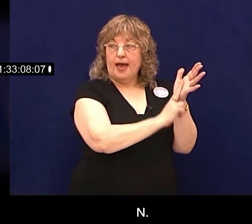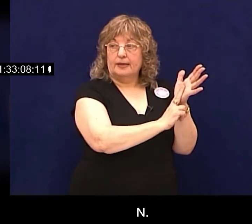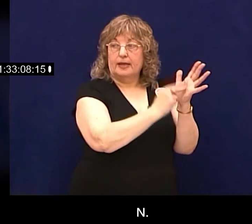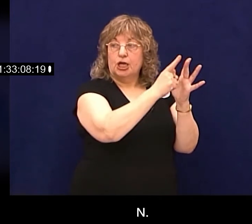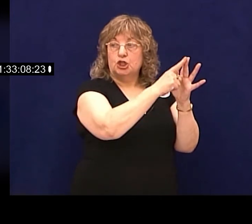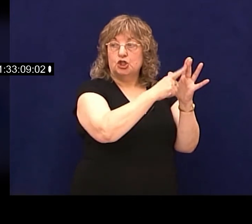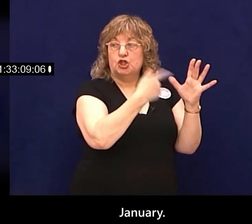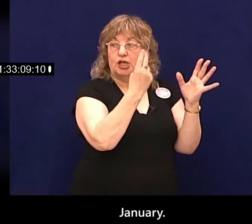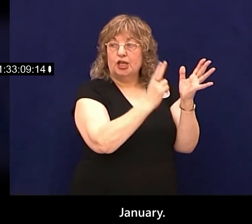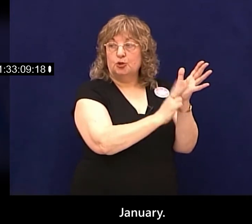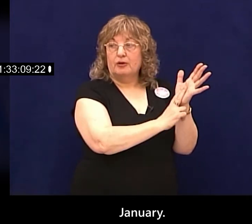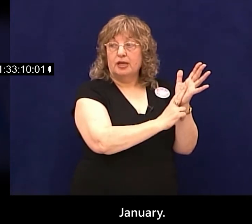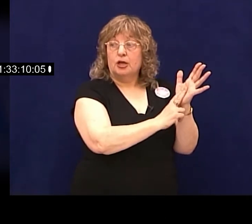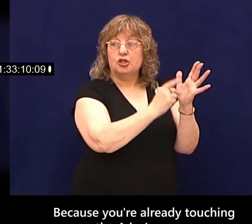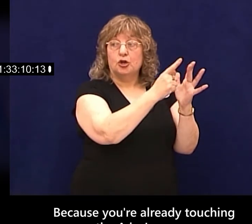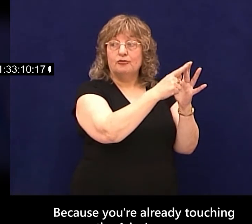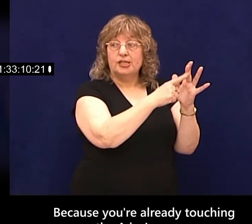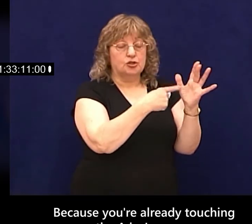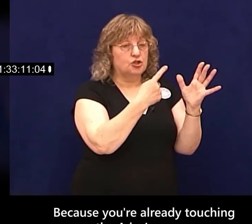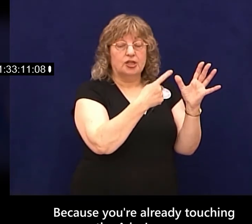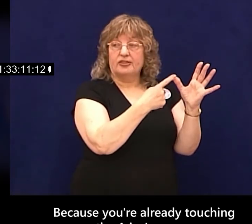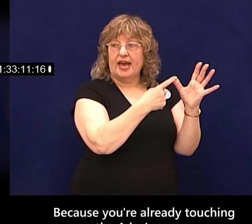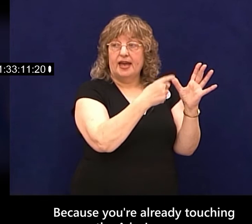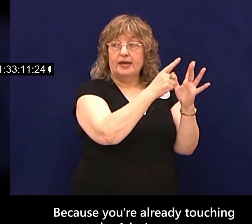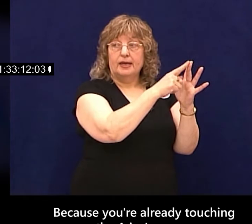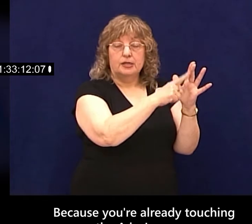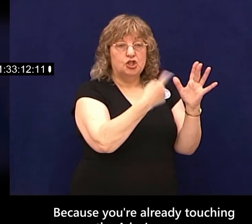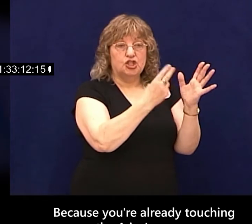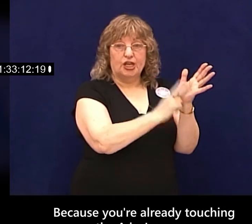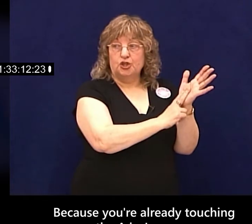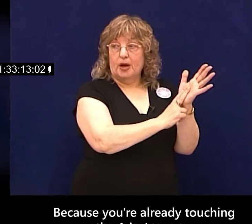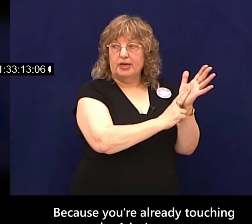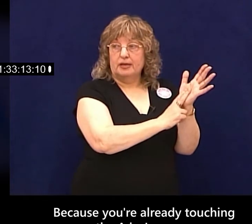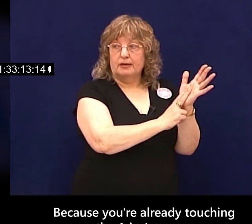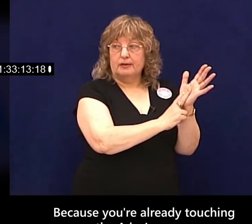J-N. January. Because you're already touching the A. January.